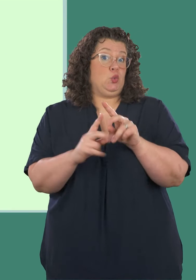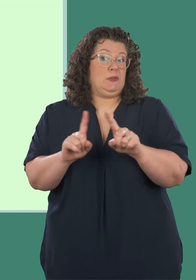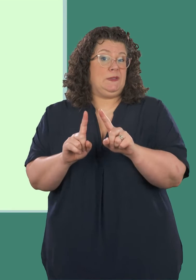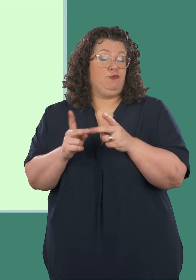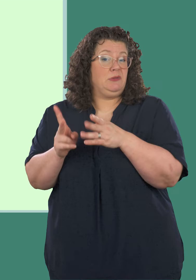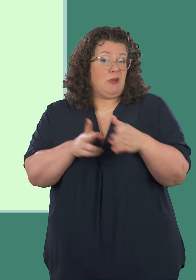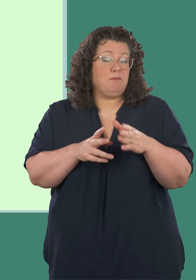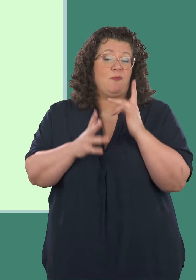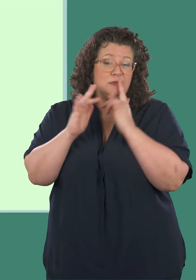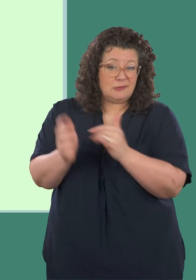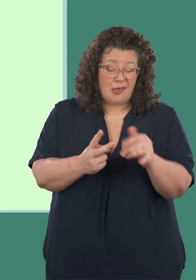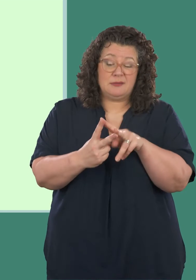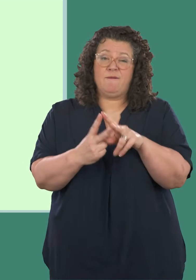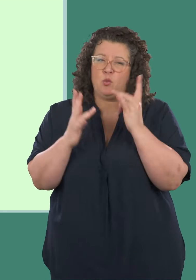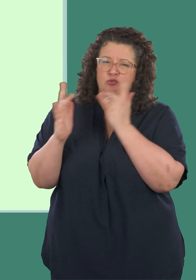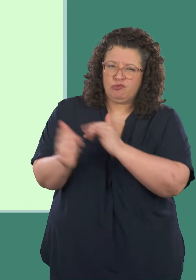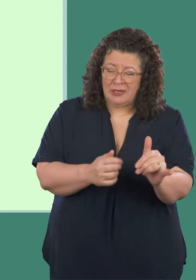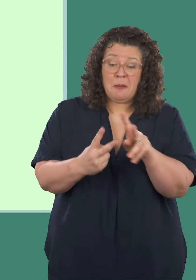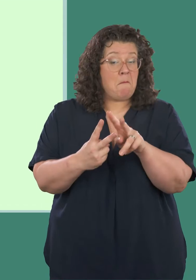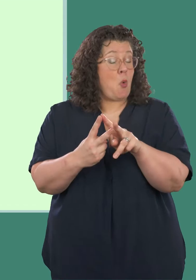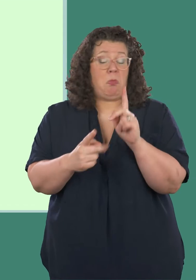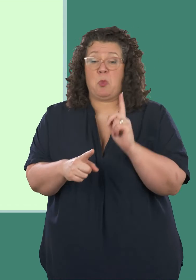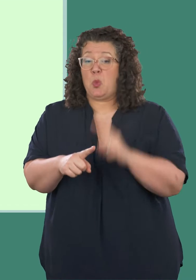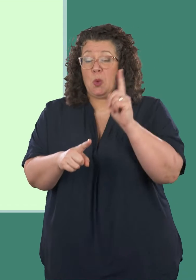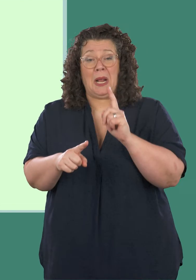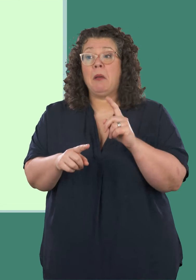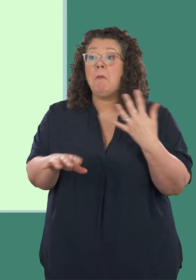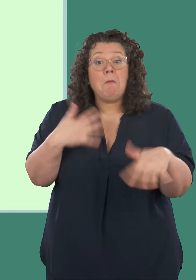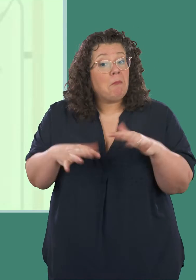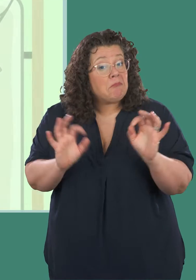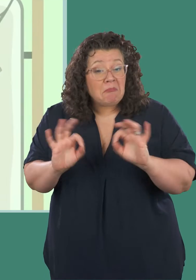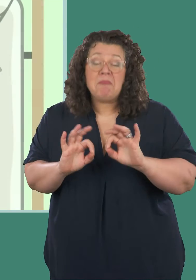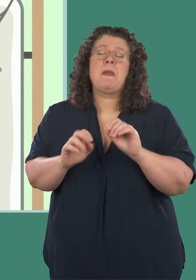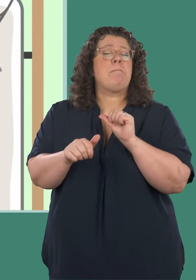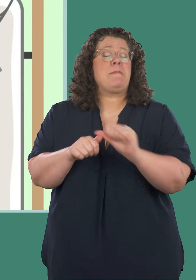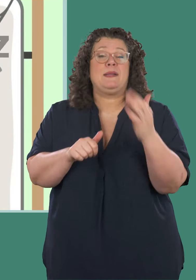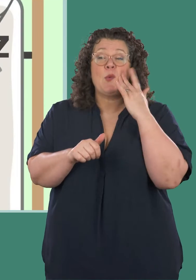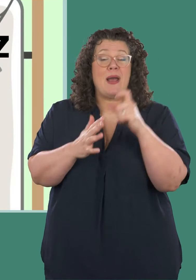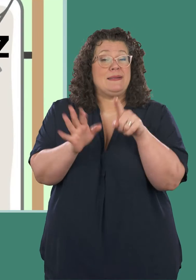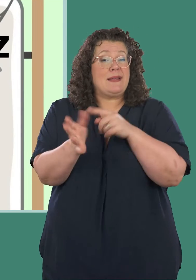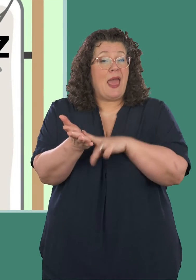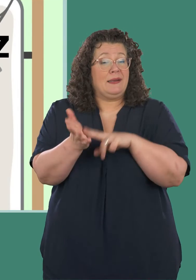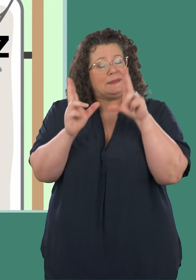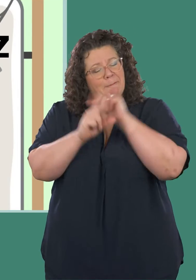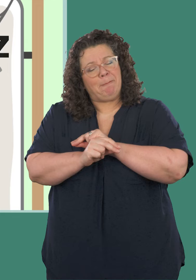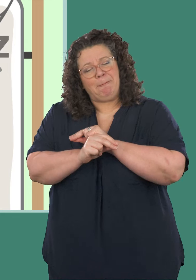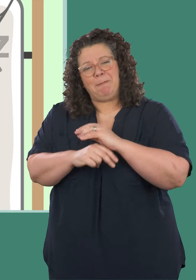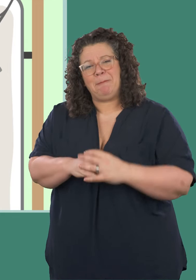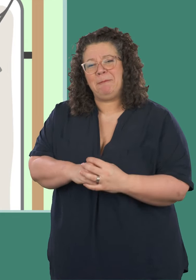Two types of test may be used for screening. Both are quick and painless and are ideally carried out while Dylan is